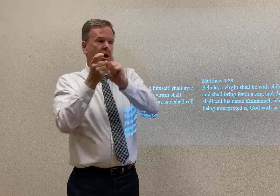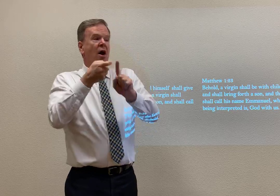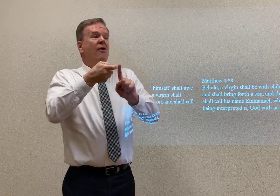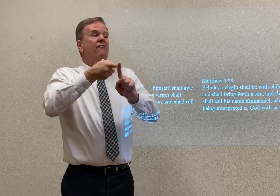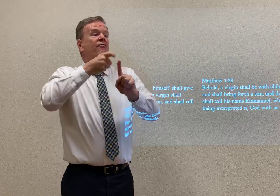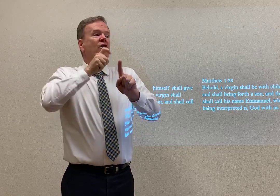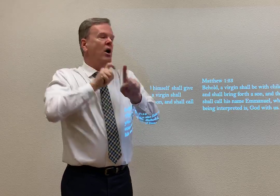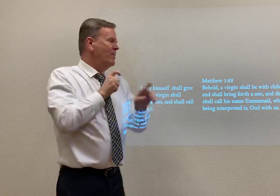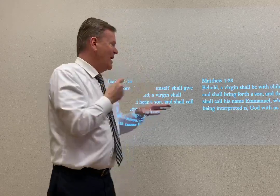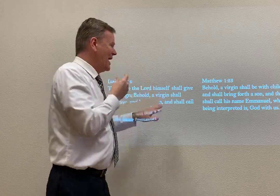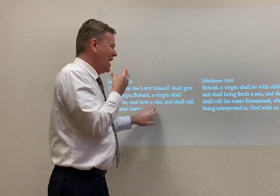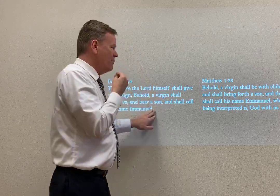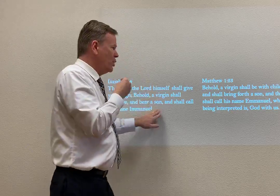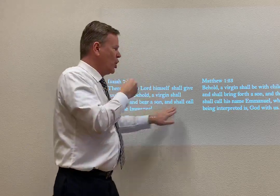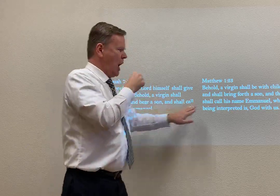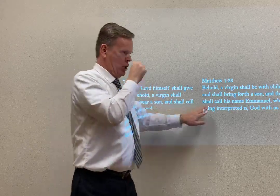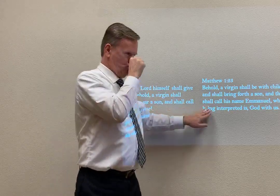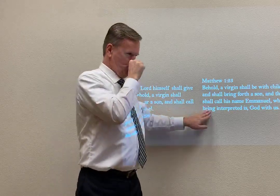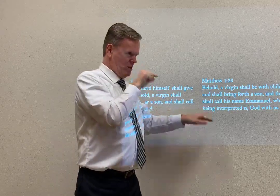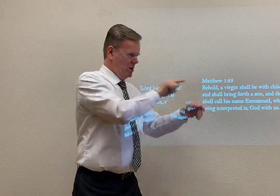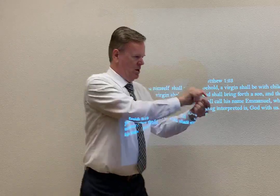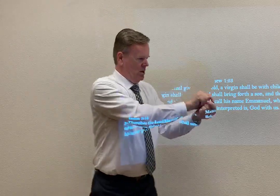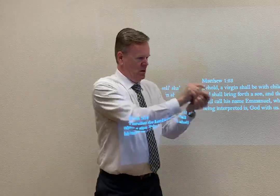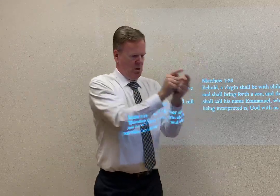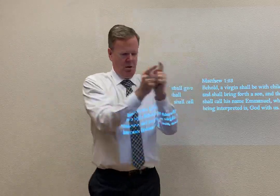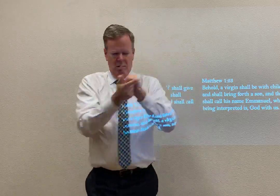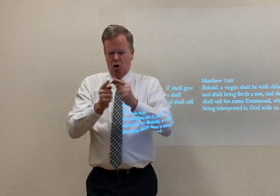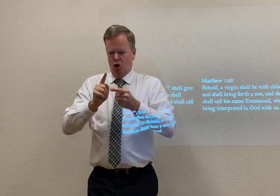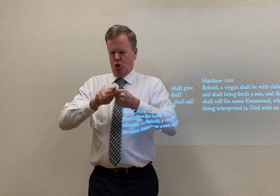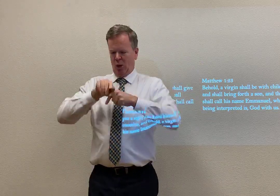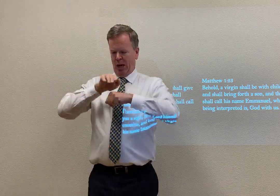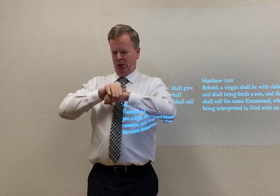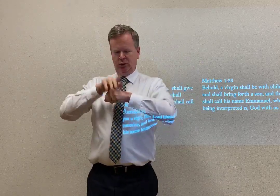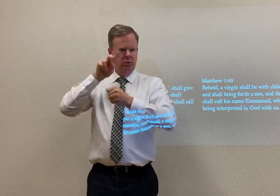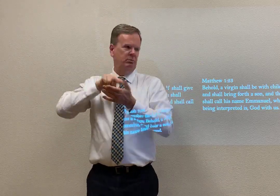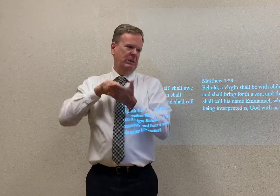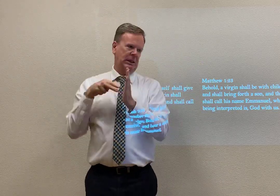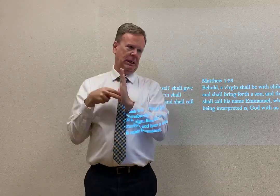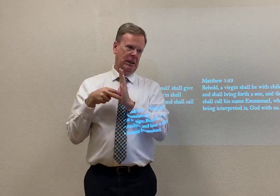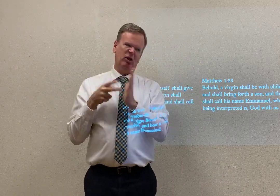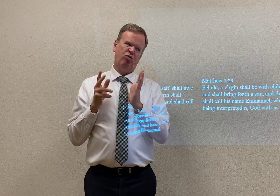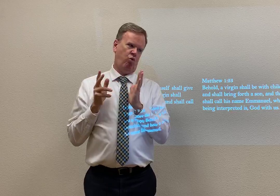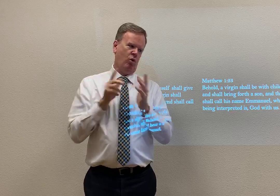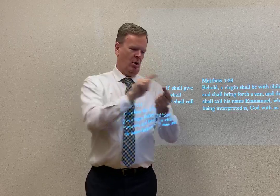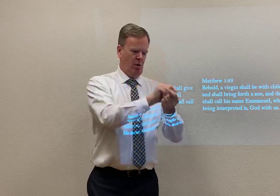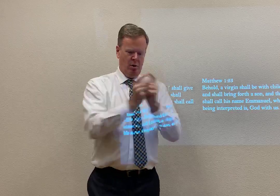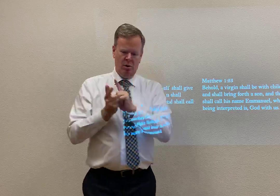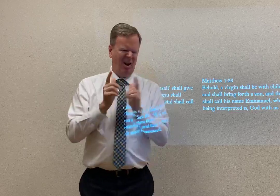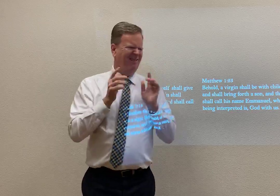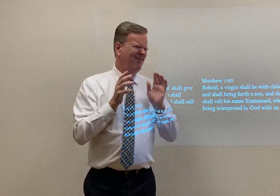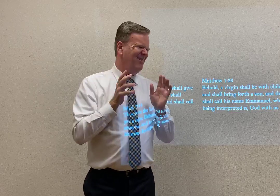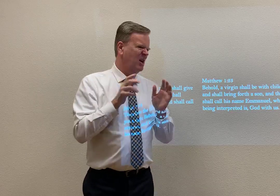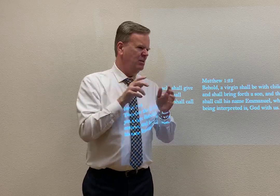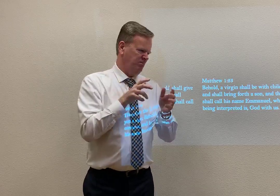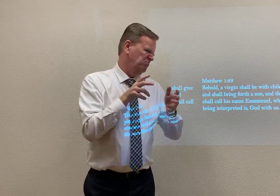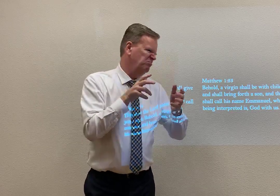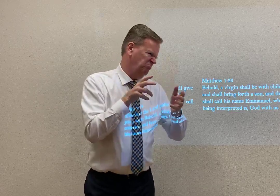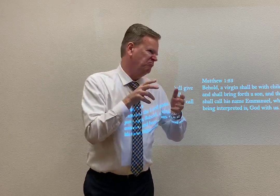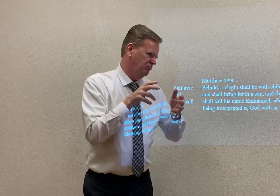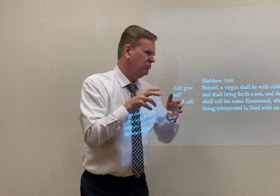into English from Hebrew and Greek. Obviously, translated to English for purposes of reading and understanding what it was,